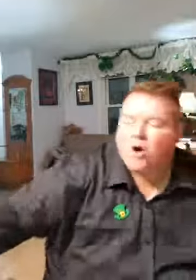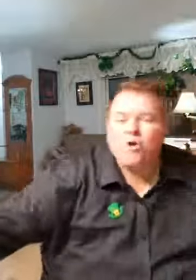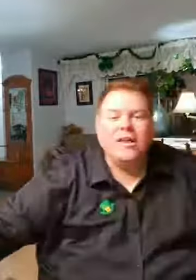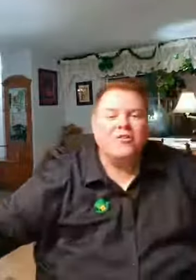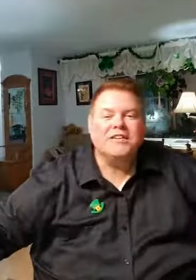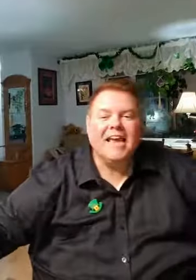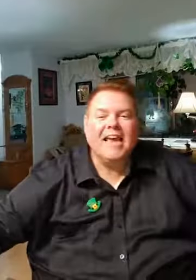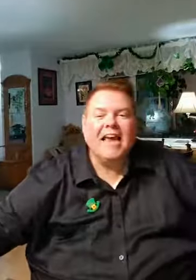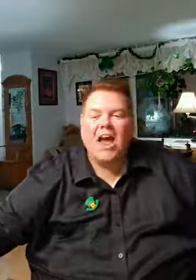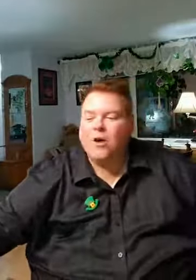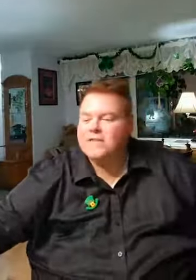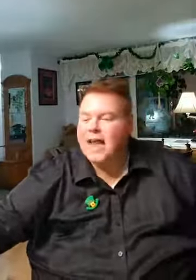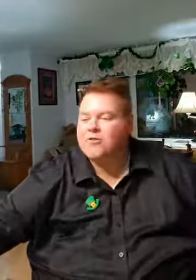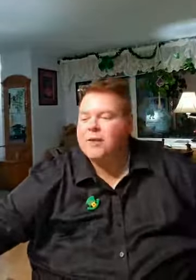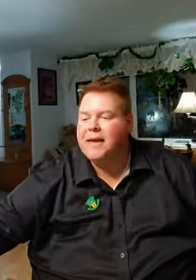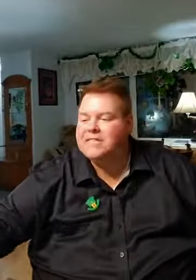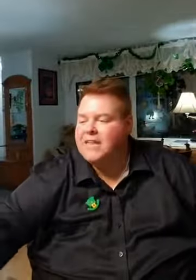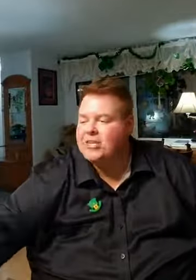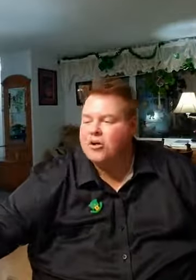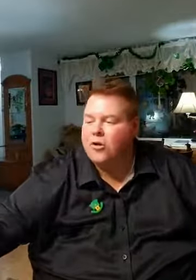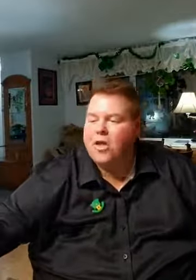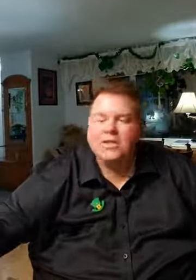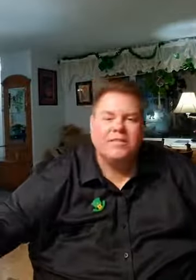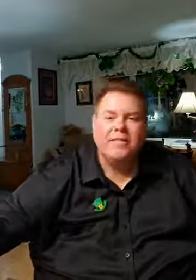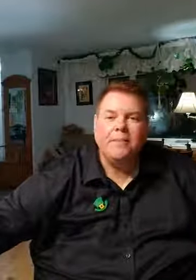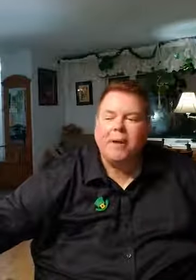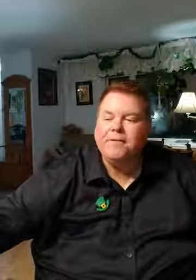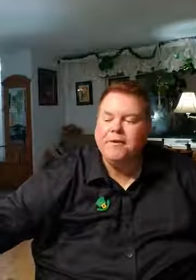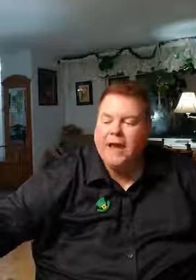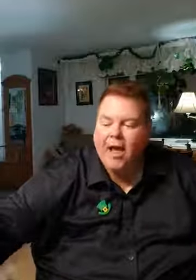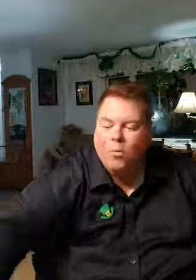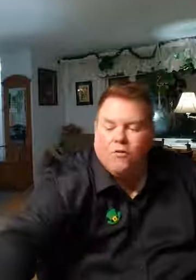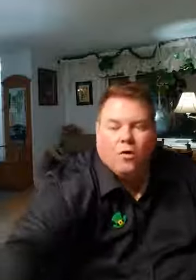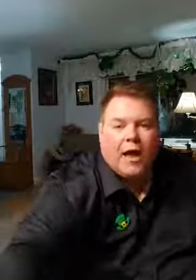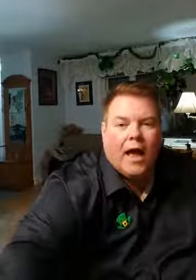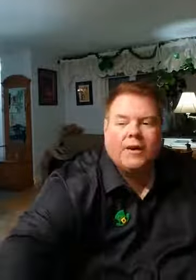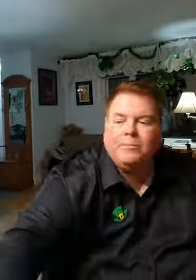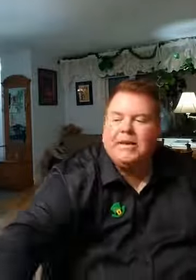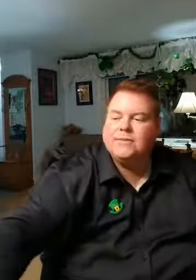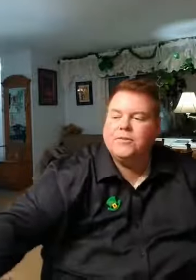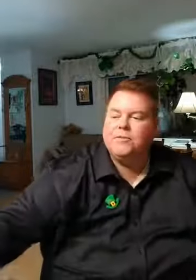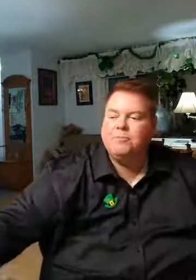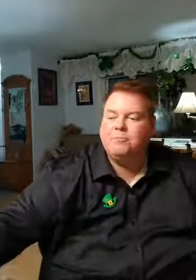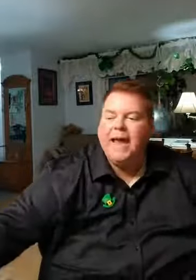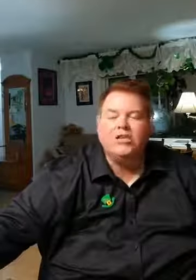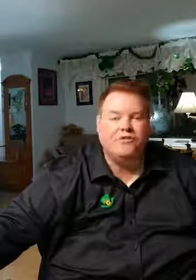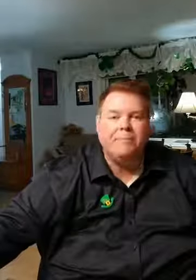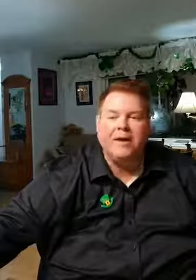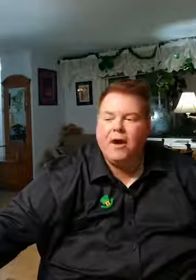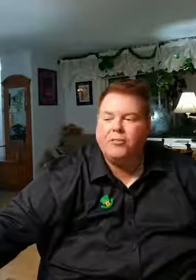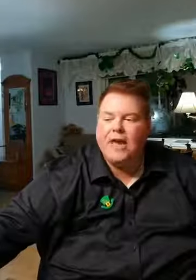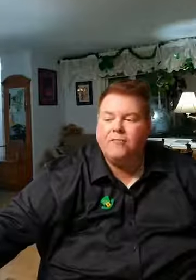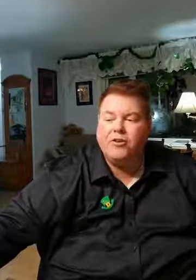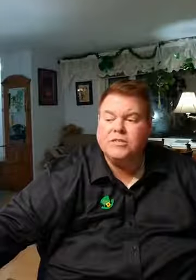earlier today in our tenor and bass sectional, something that might be very helpful because of the page flipping around that you have to do is on